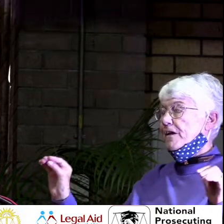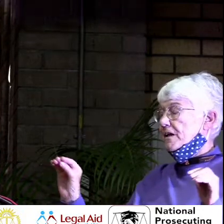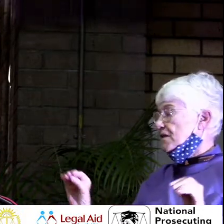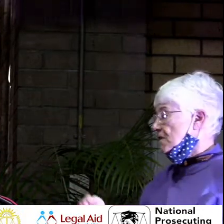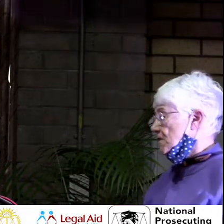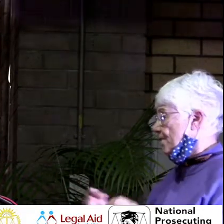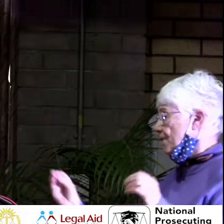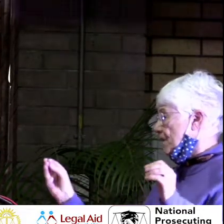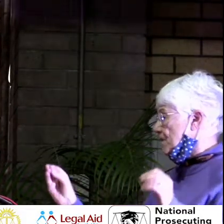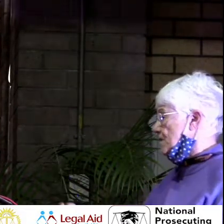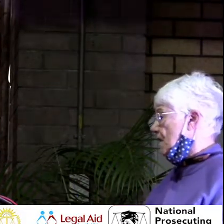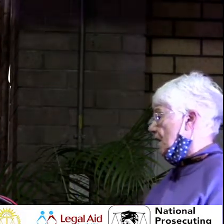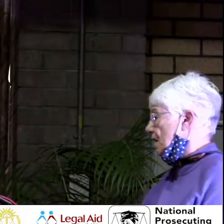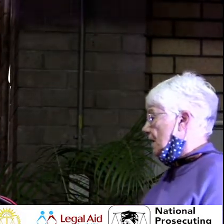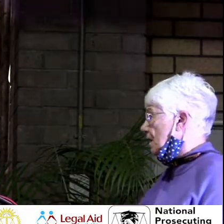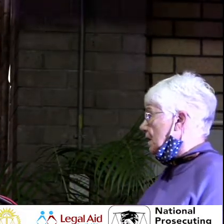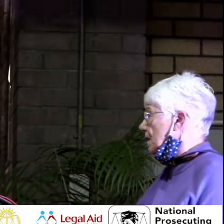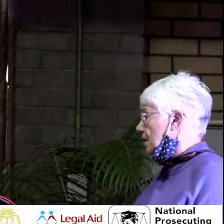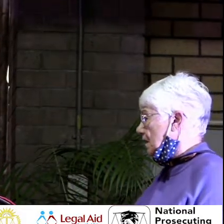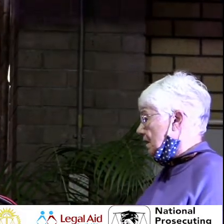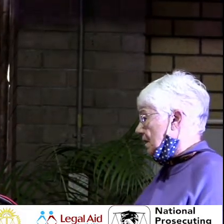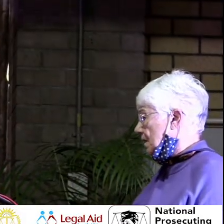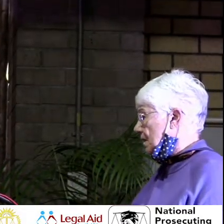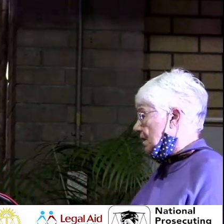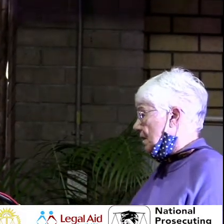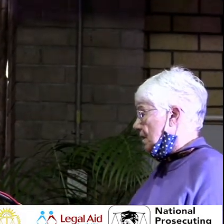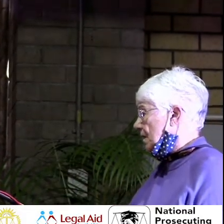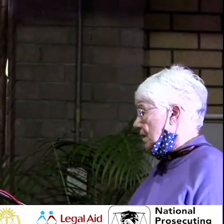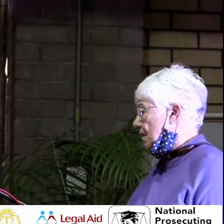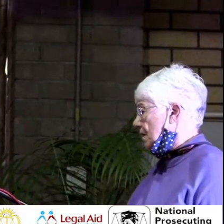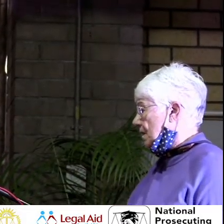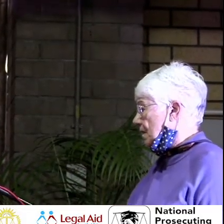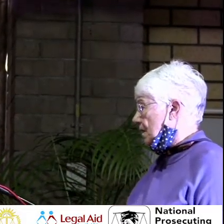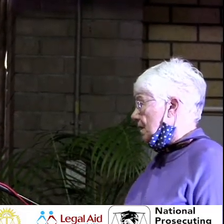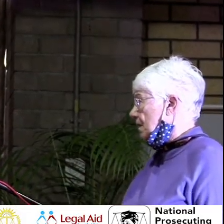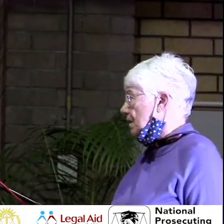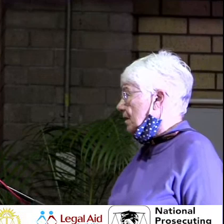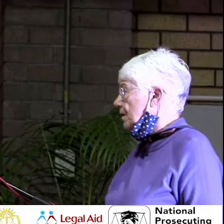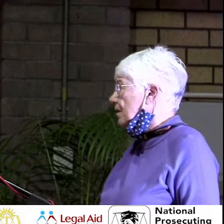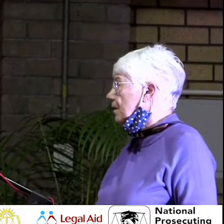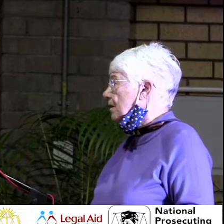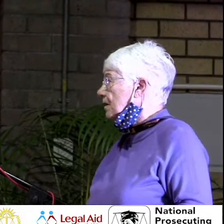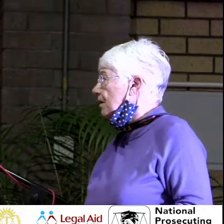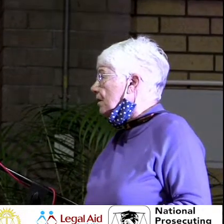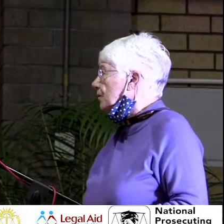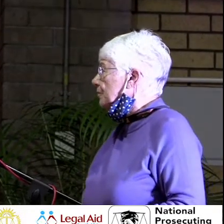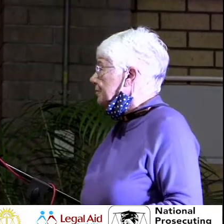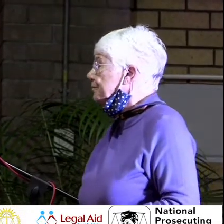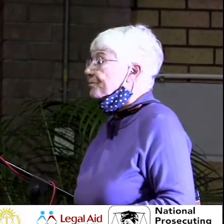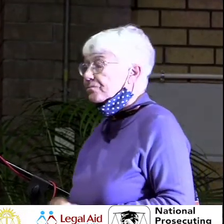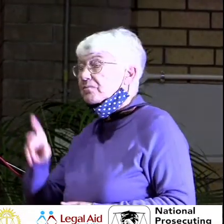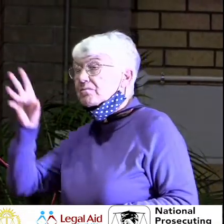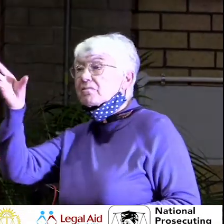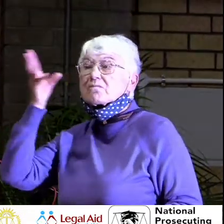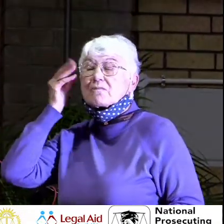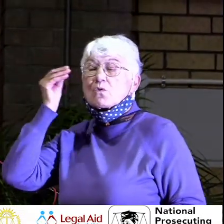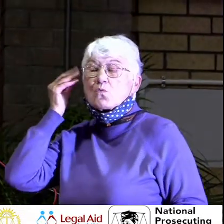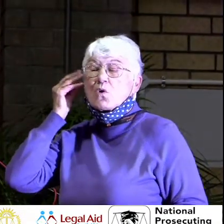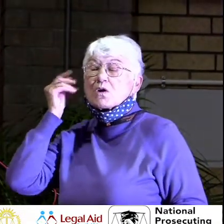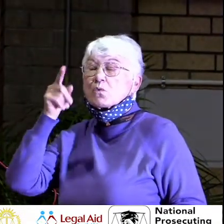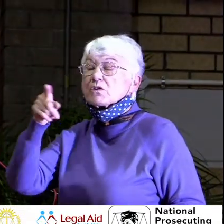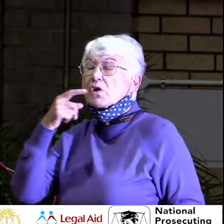Okay, yes, we take cognizance of the challenges that you have with DSD. Sorry.